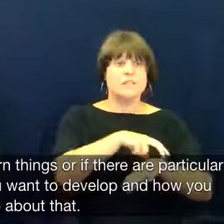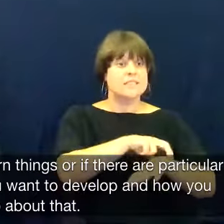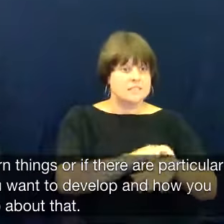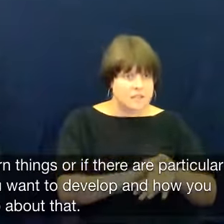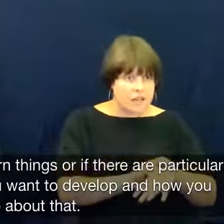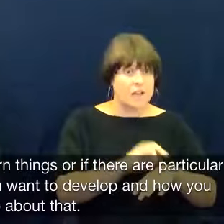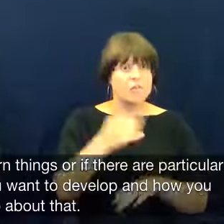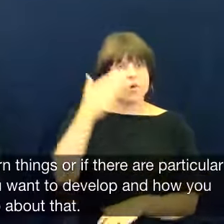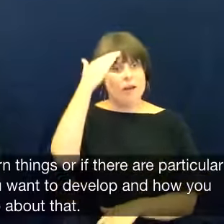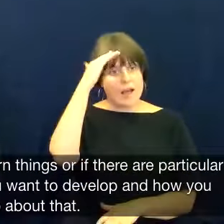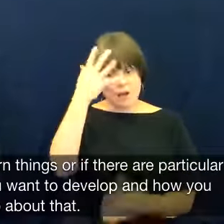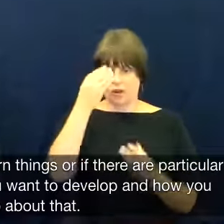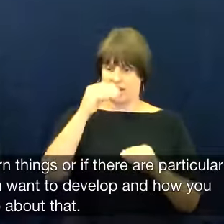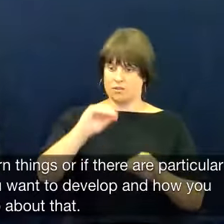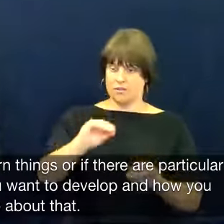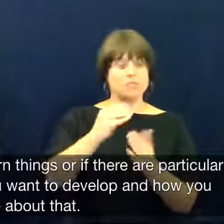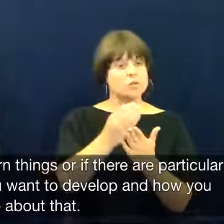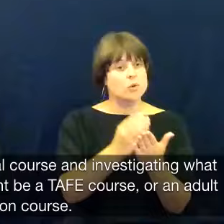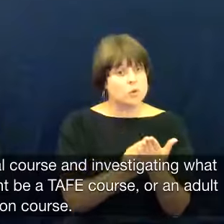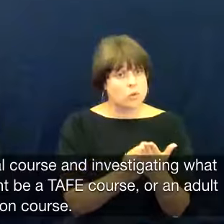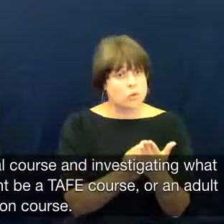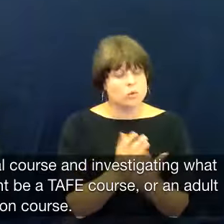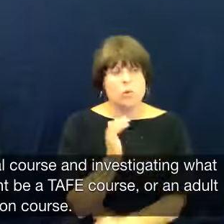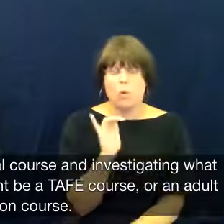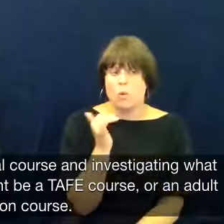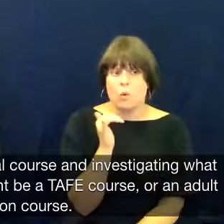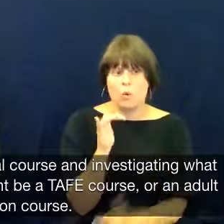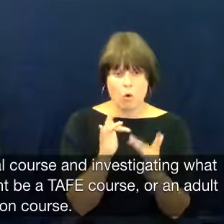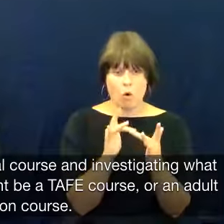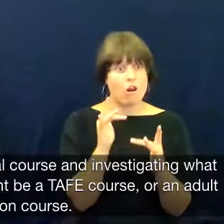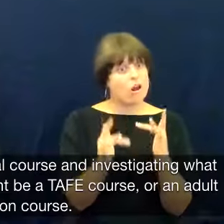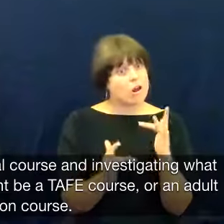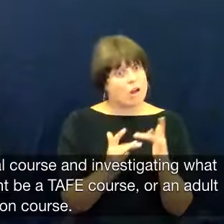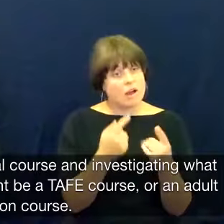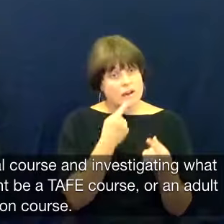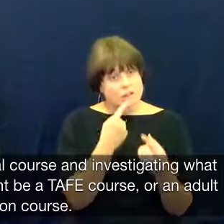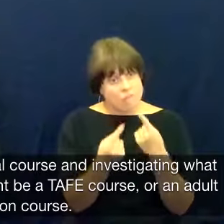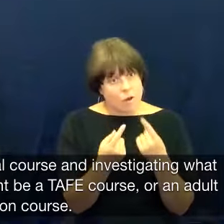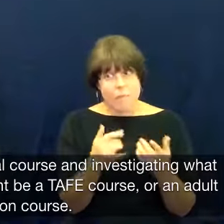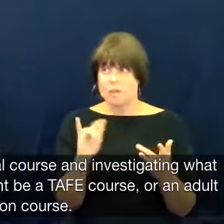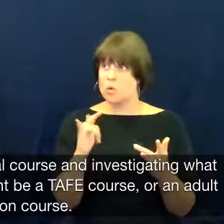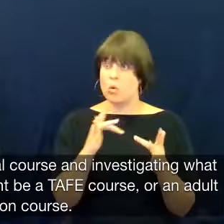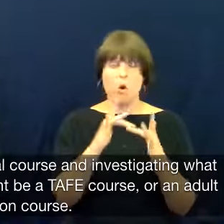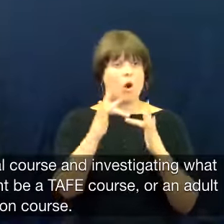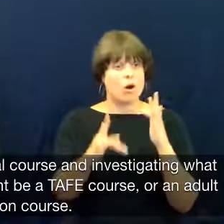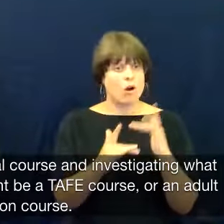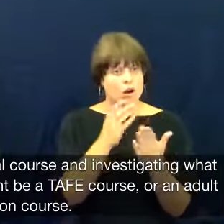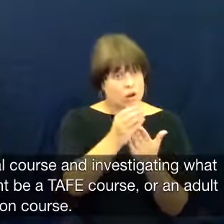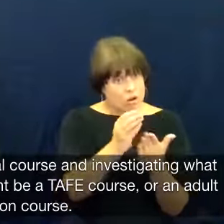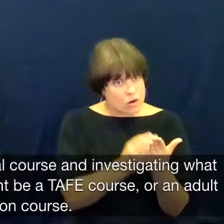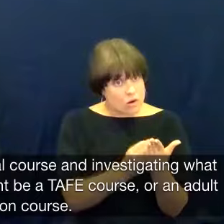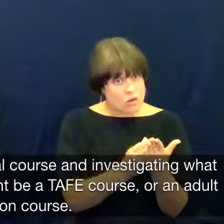adult education course, or if there is online information or online courses or just